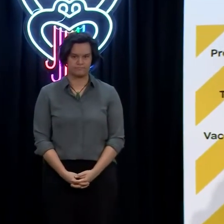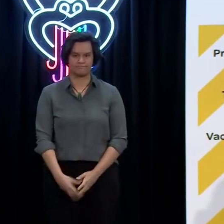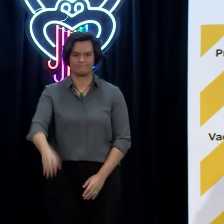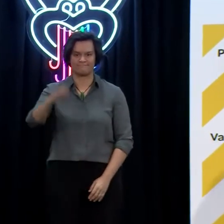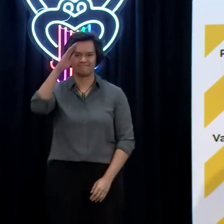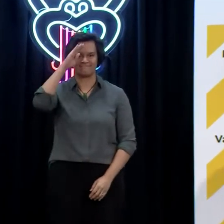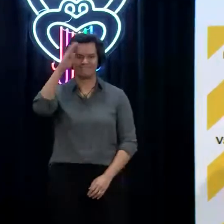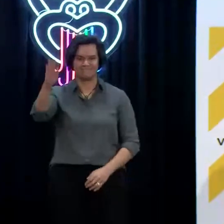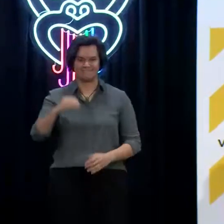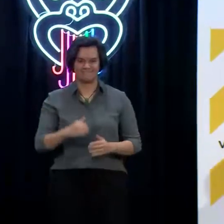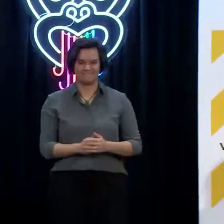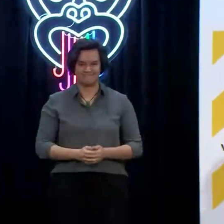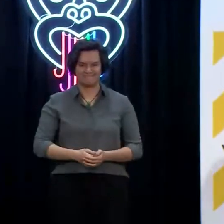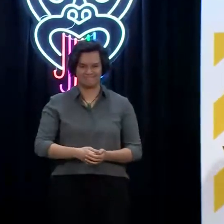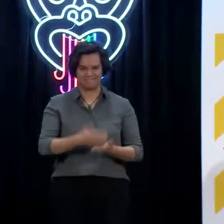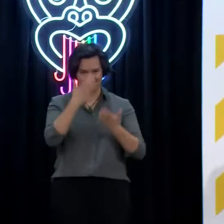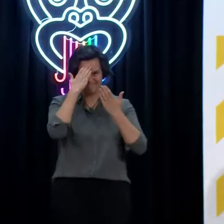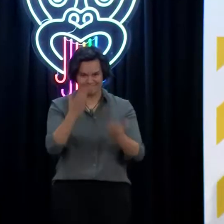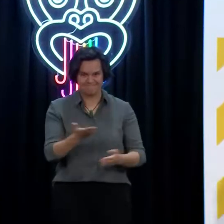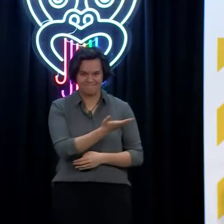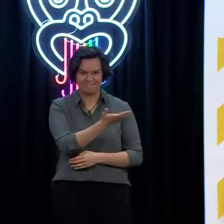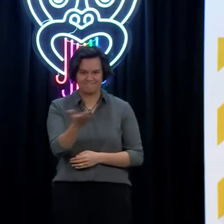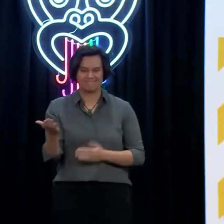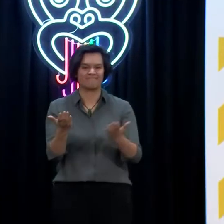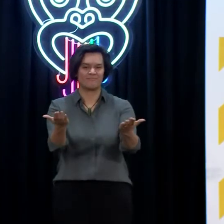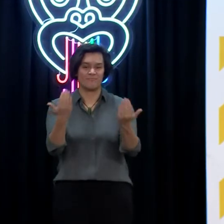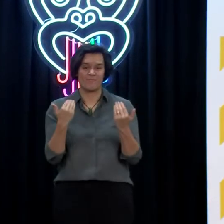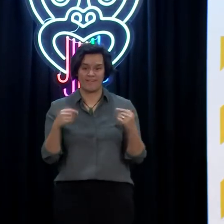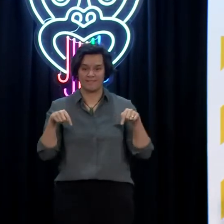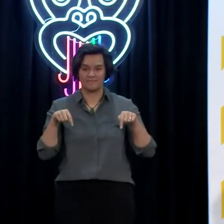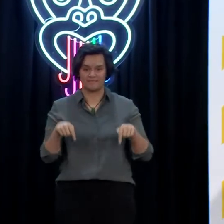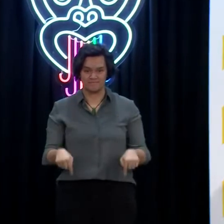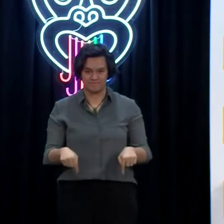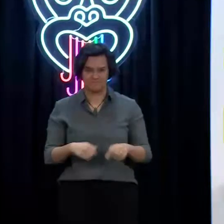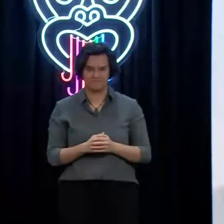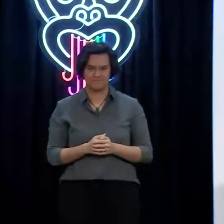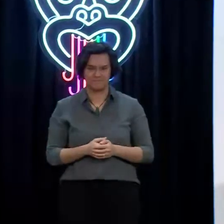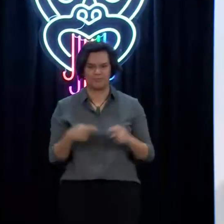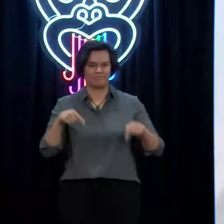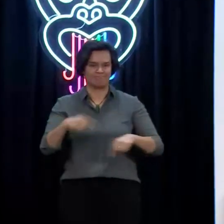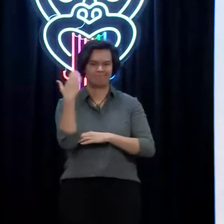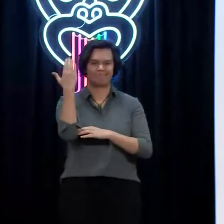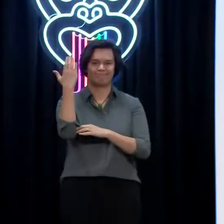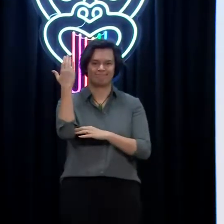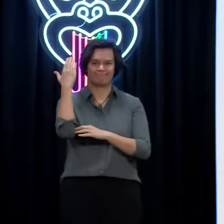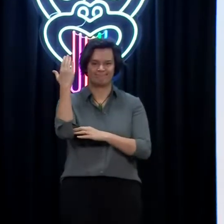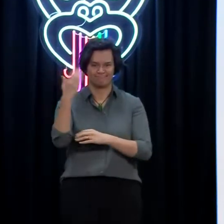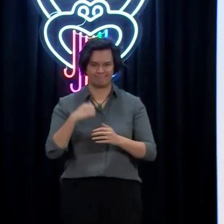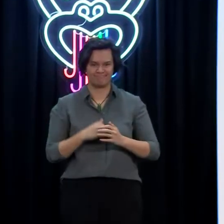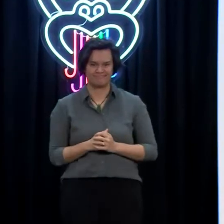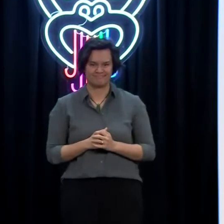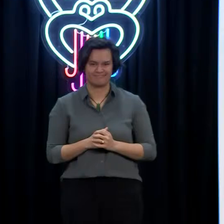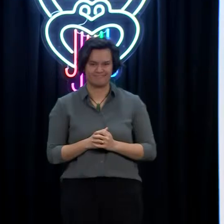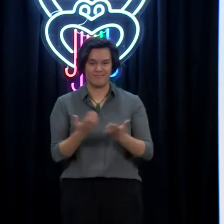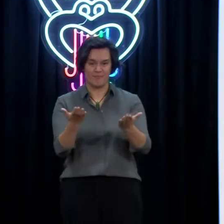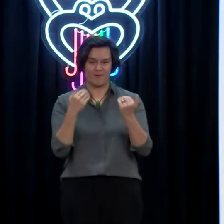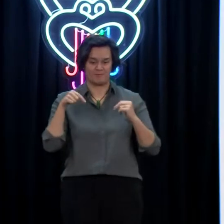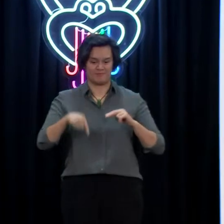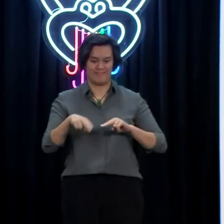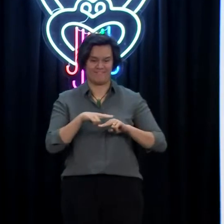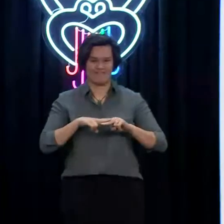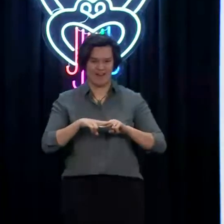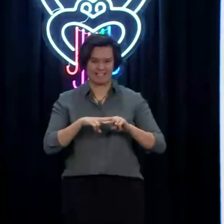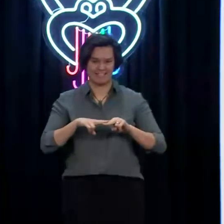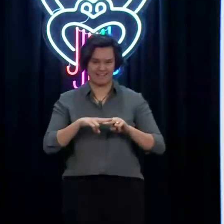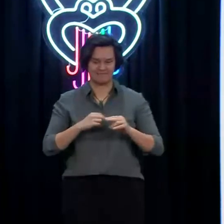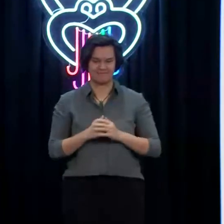Kia ora, ngā mihi nui ki koutou katoa, no mai haere mai ki hui papaho i te ramerei. Welcome to Friday's press conference,